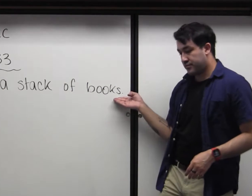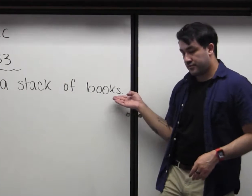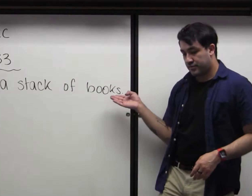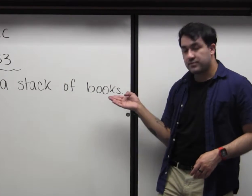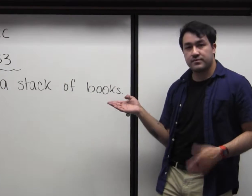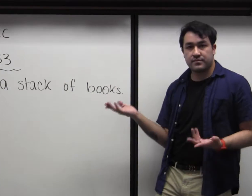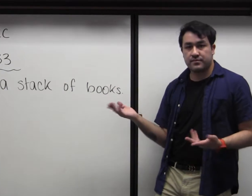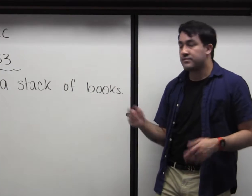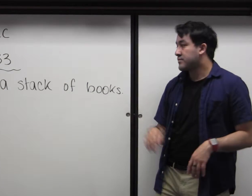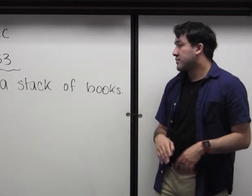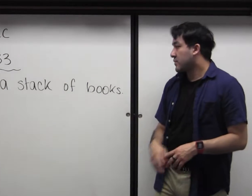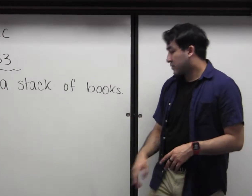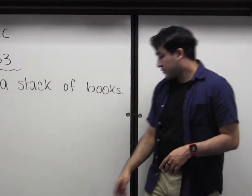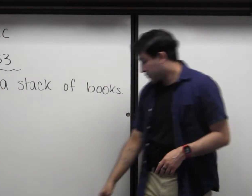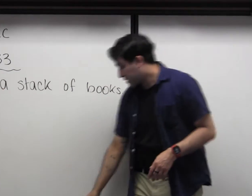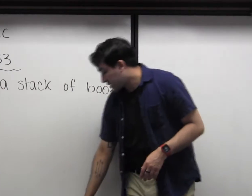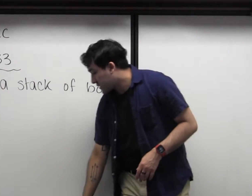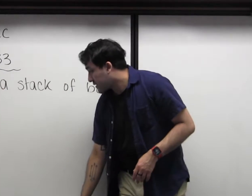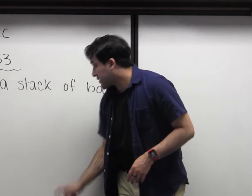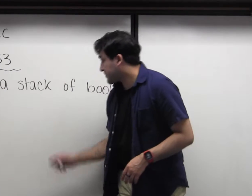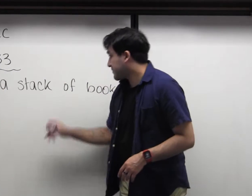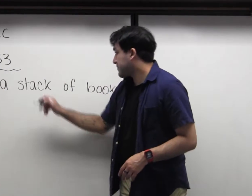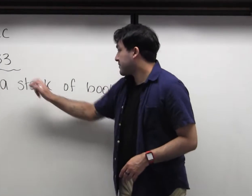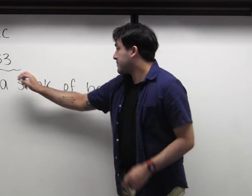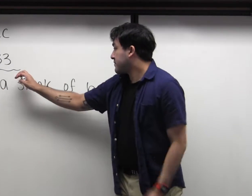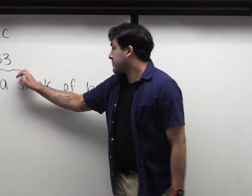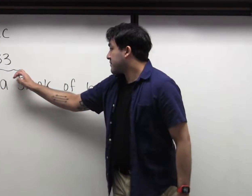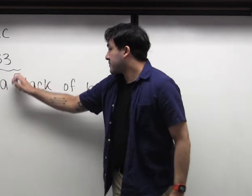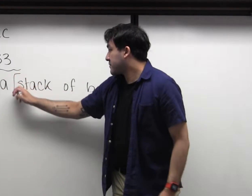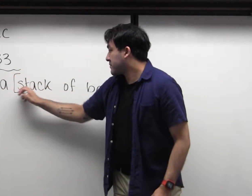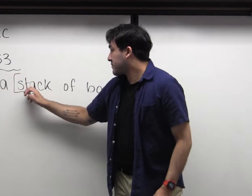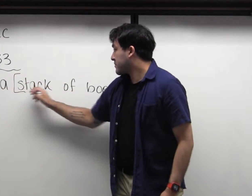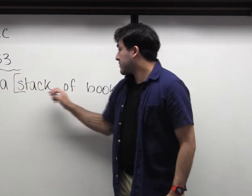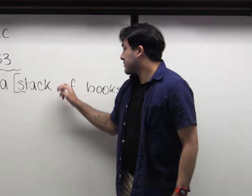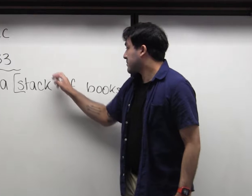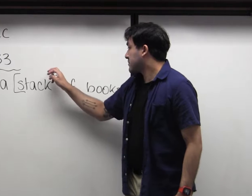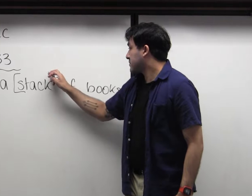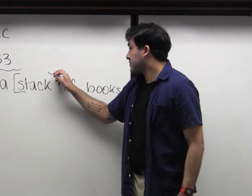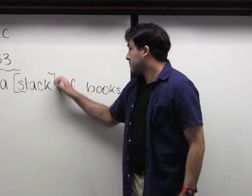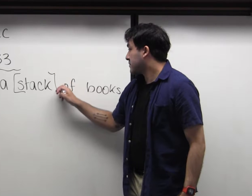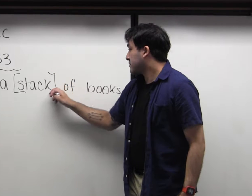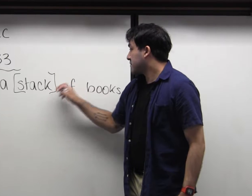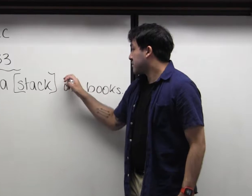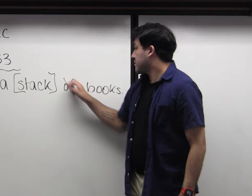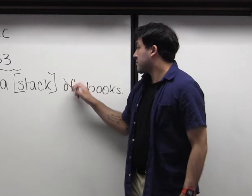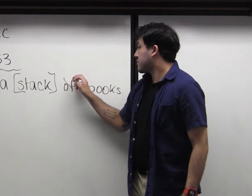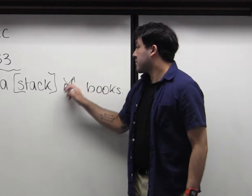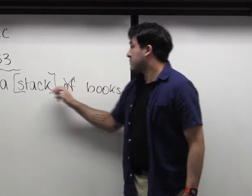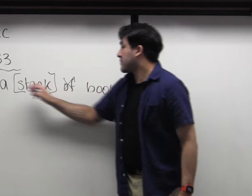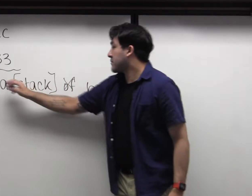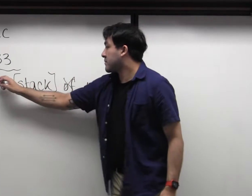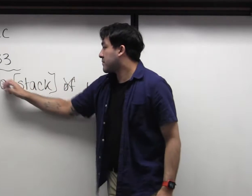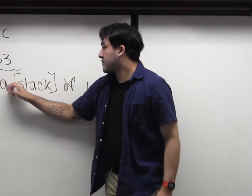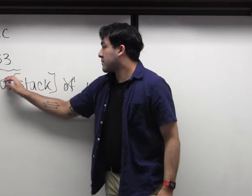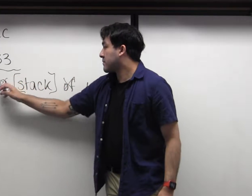talking about she has a stack of books. So we know our classifier that we're going to be aiming for is